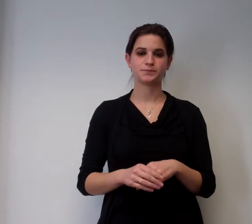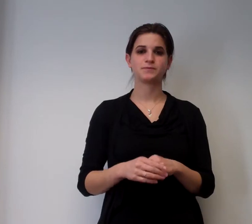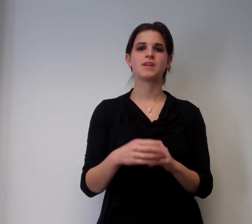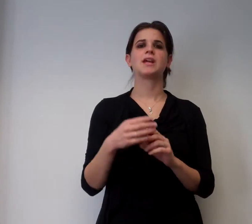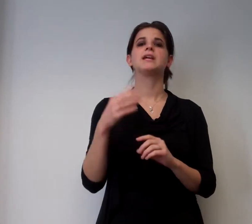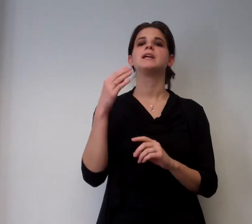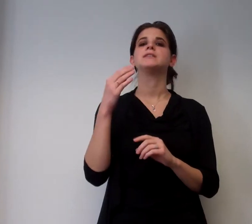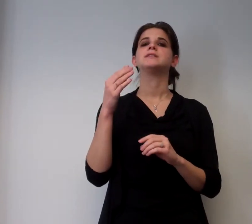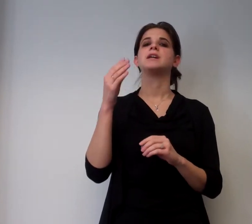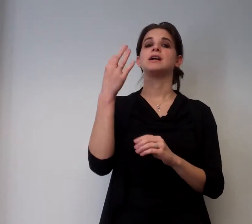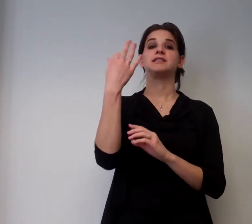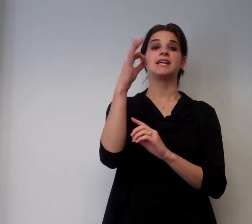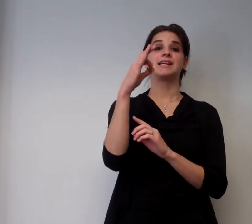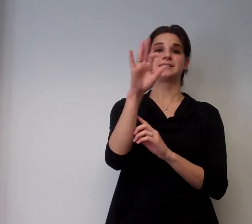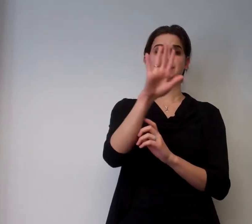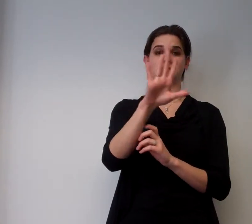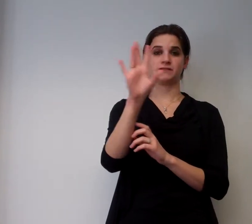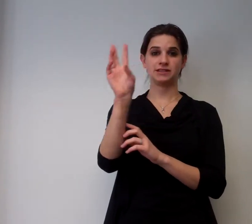1957, as we move forward here a little bit,